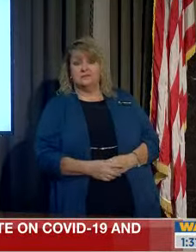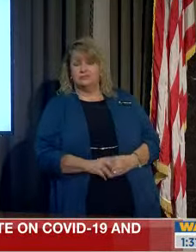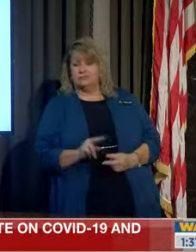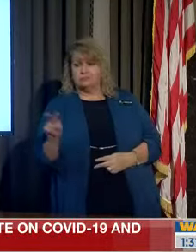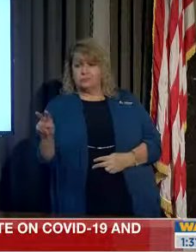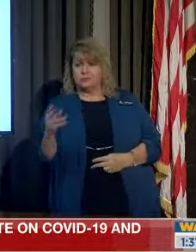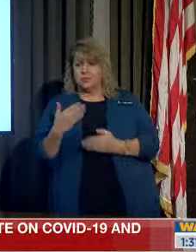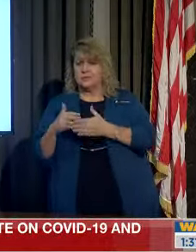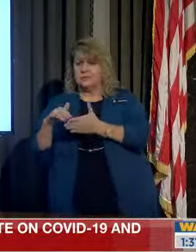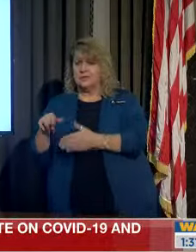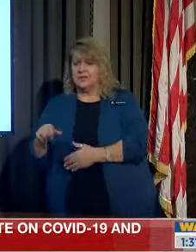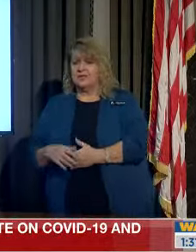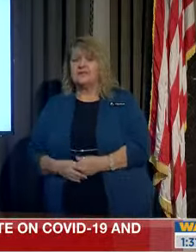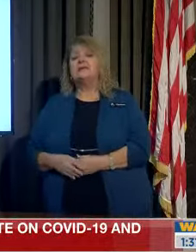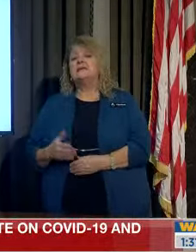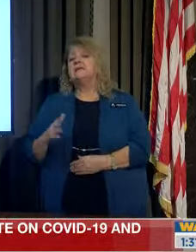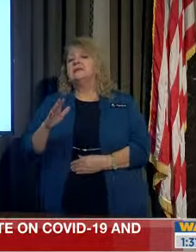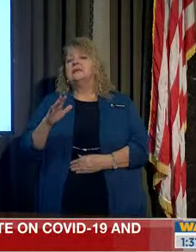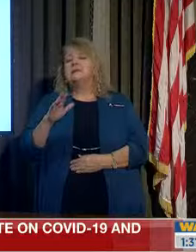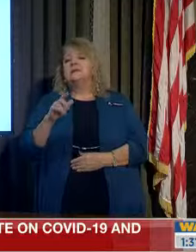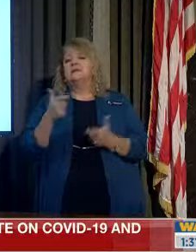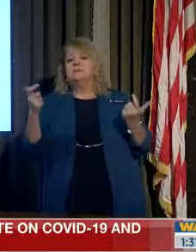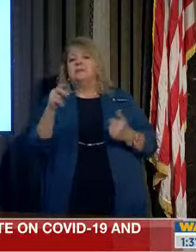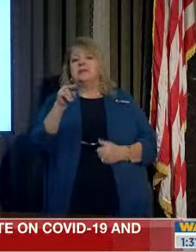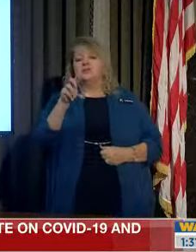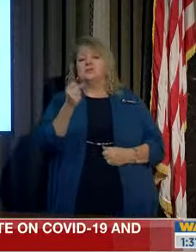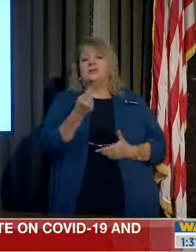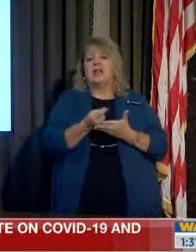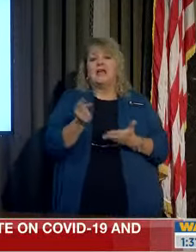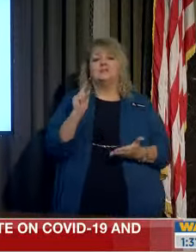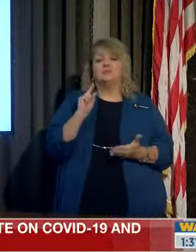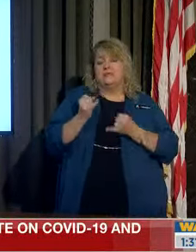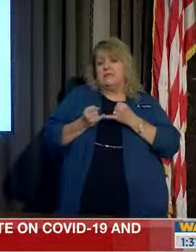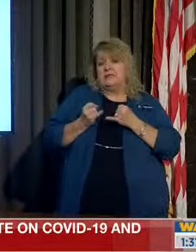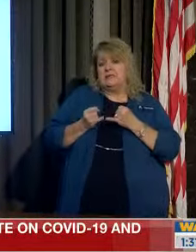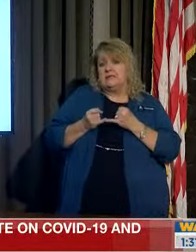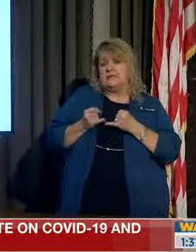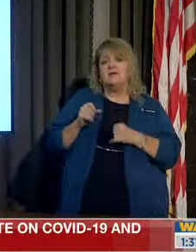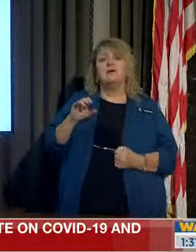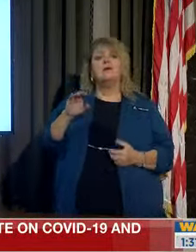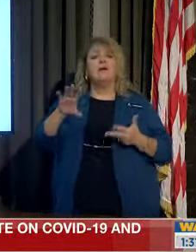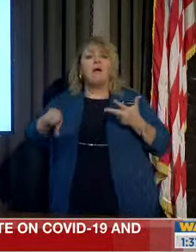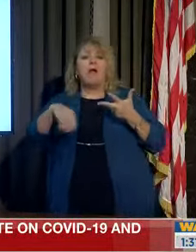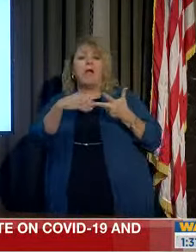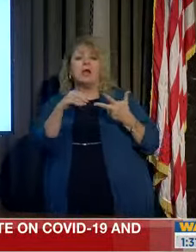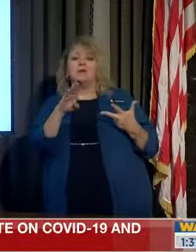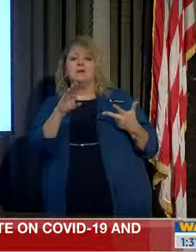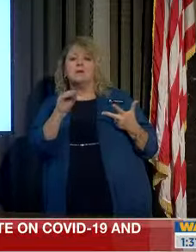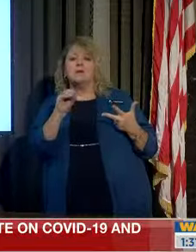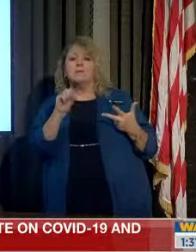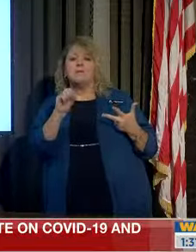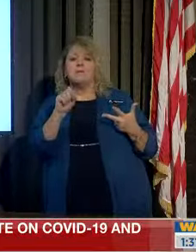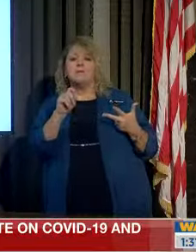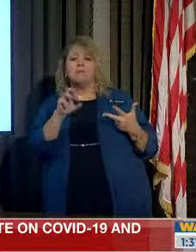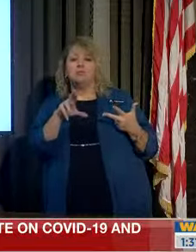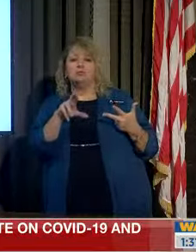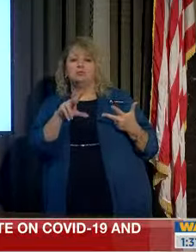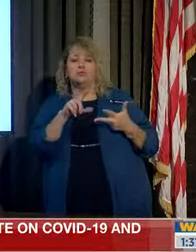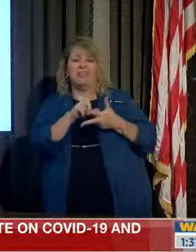Big news at the end of last week is the availability of booster doses. I wanted to spend just a couple